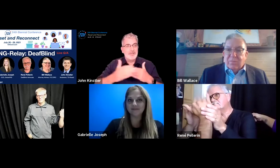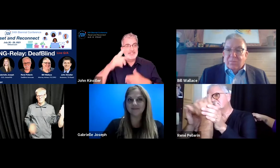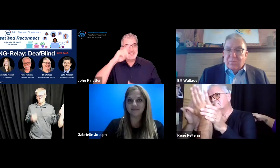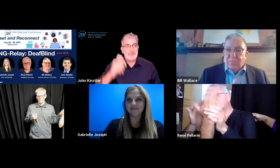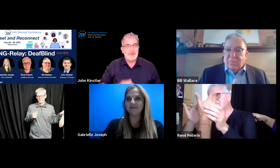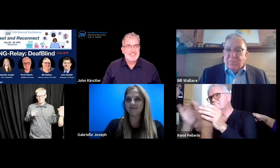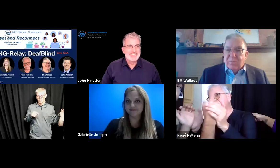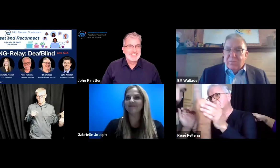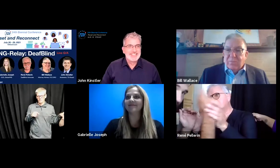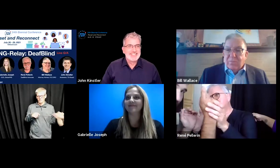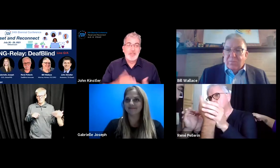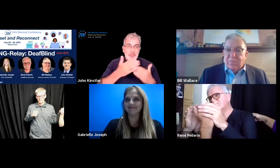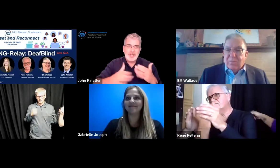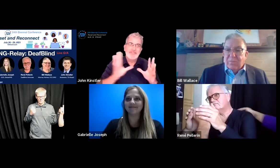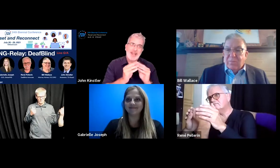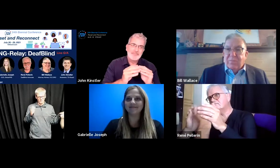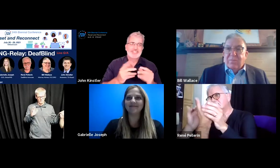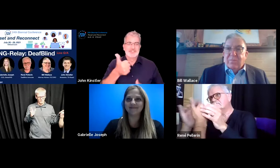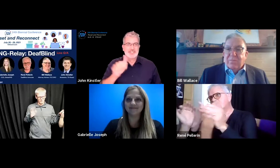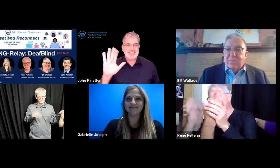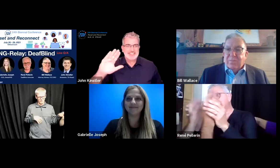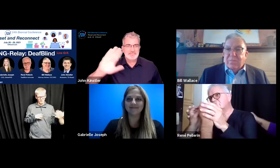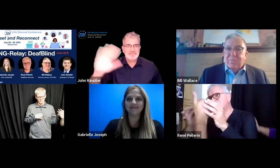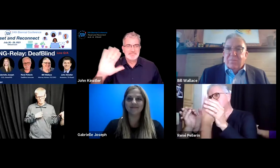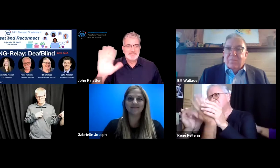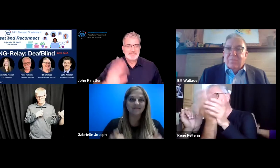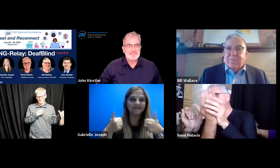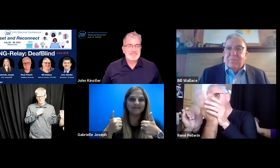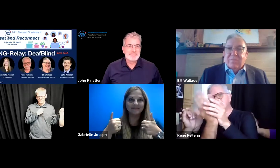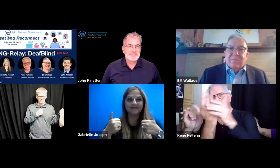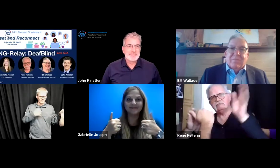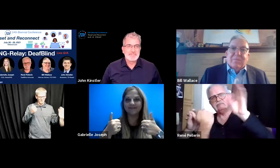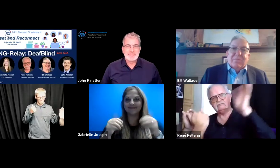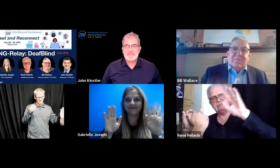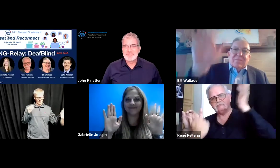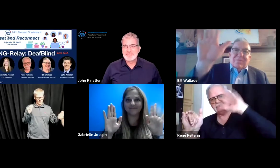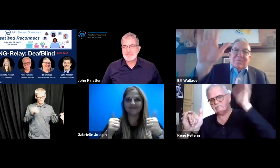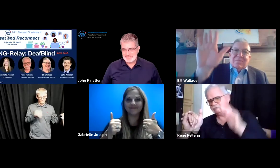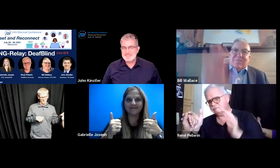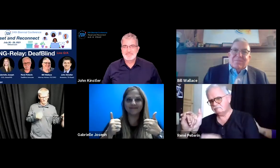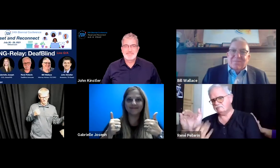plenary, and I hope to see you all. Enjoy yourselves. Bye-bye.